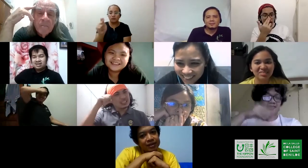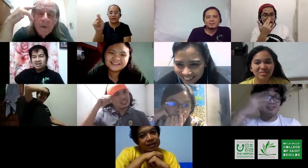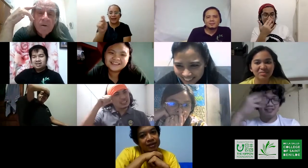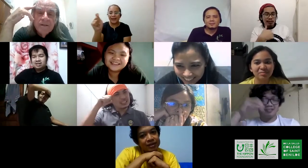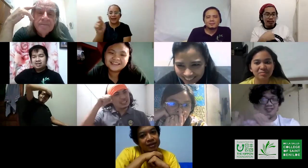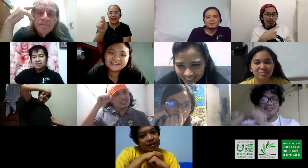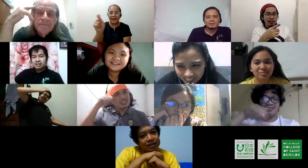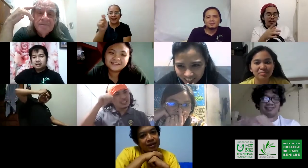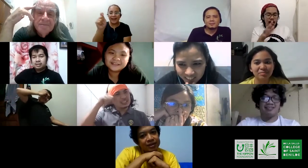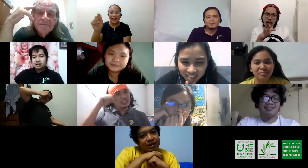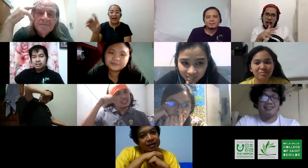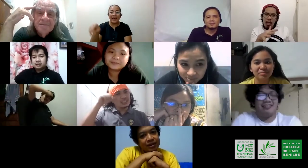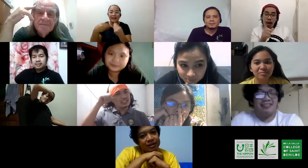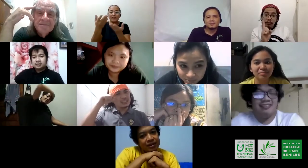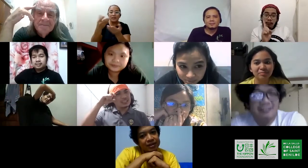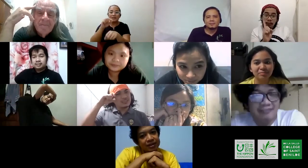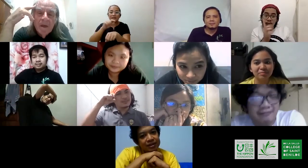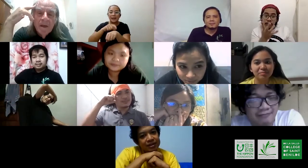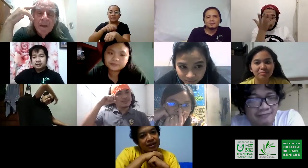Okay.